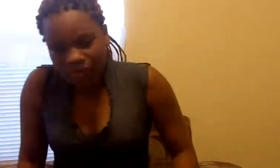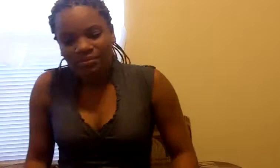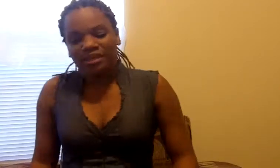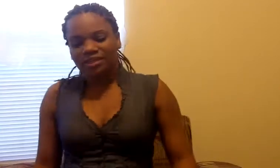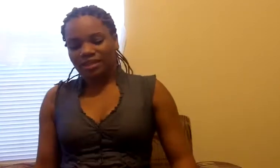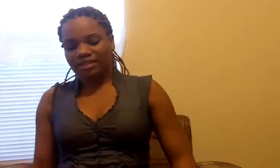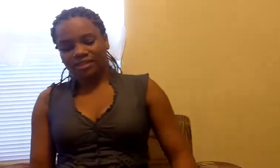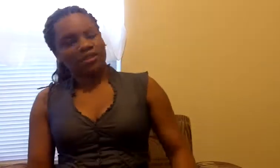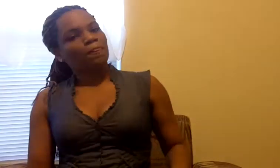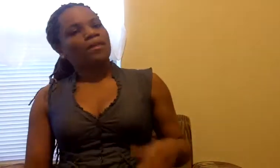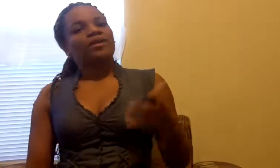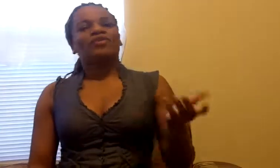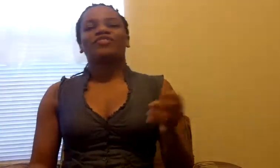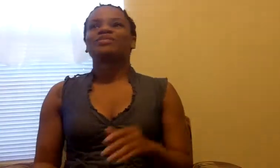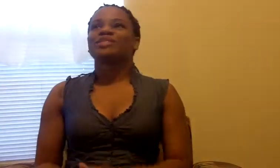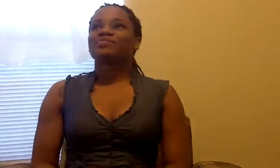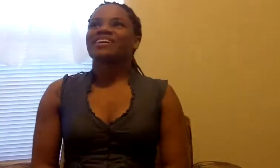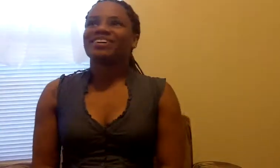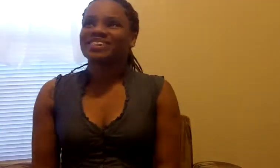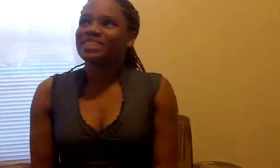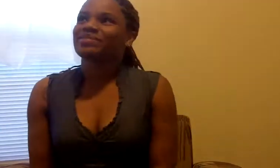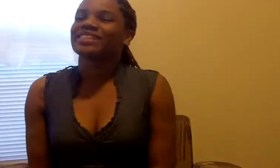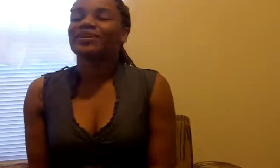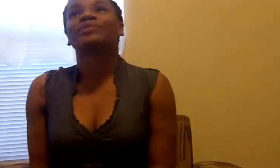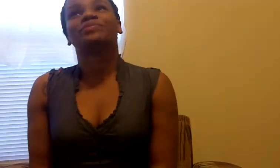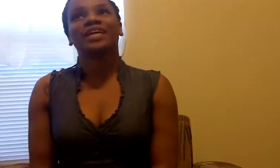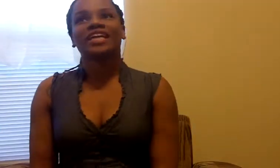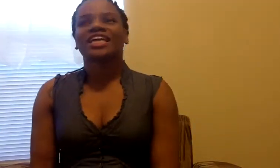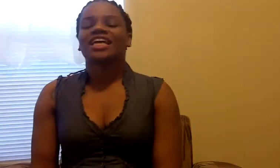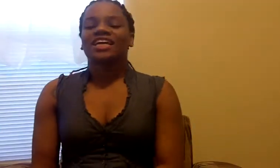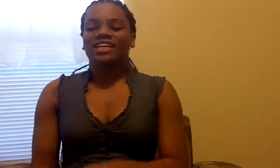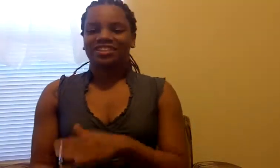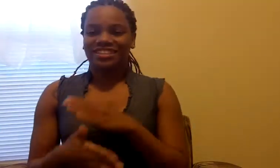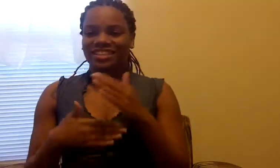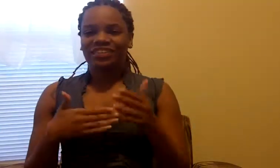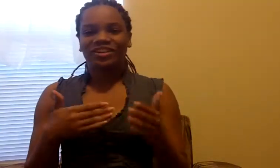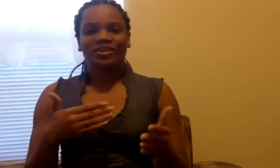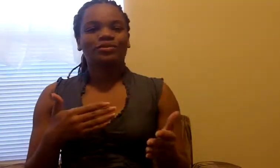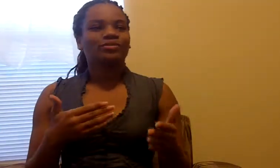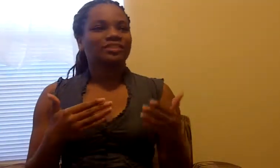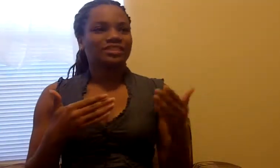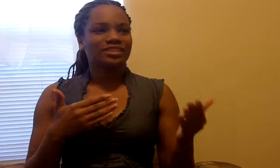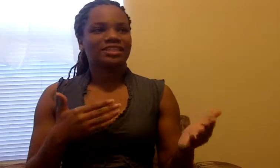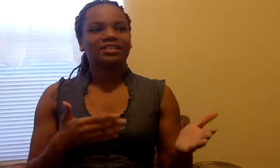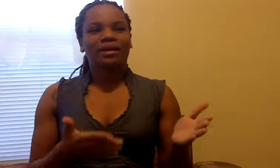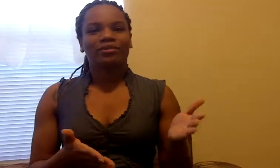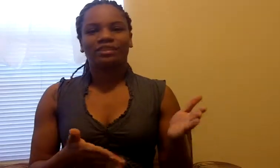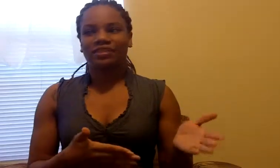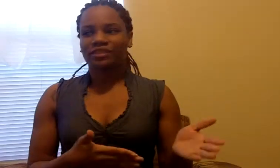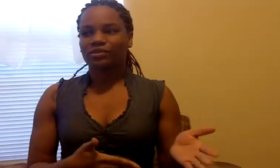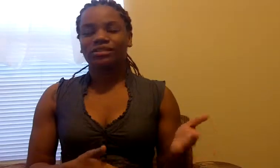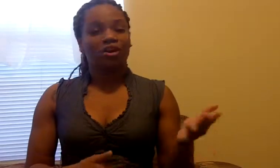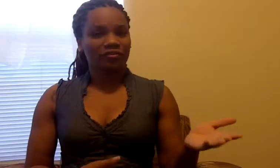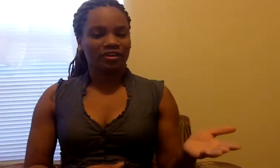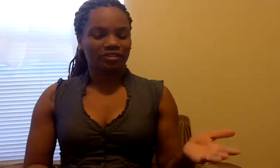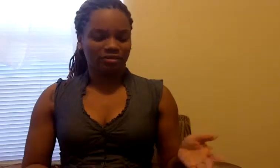pretty much let's review some housekeeping. So to even know to discuss about deaf students, hard of hearing